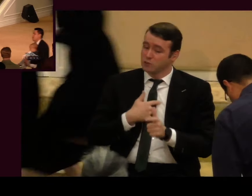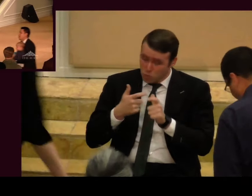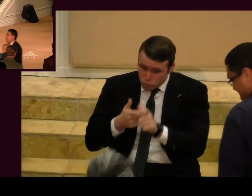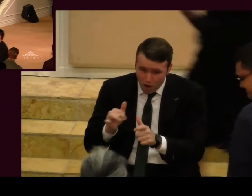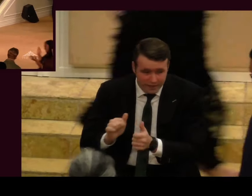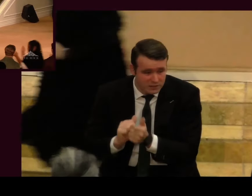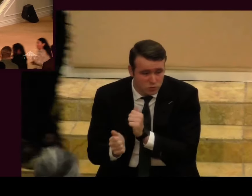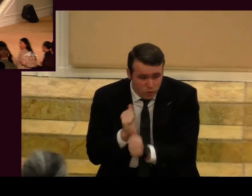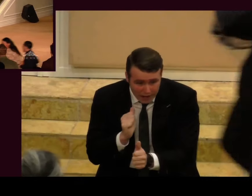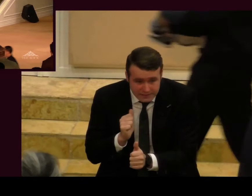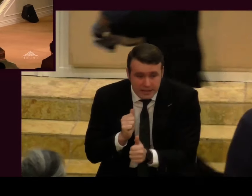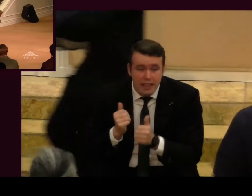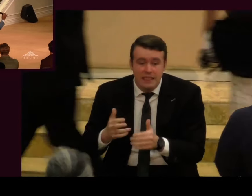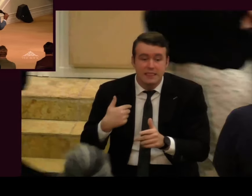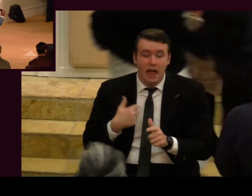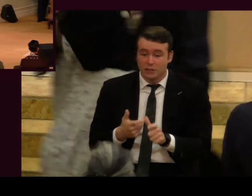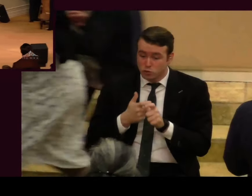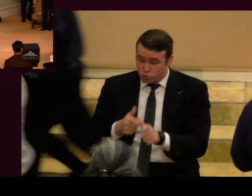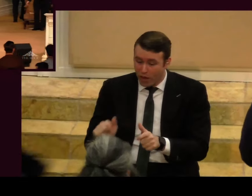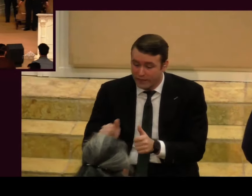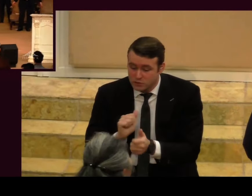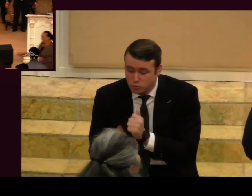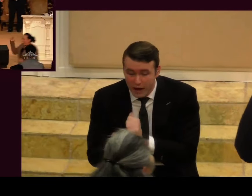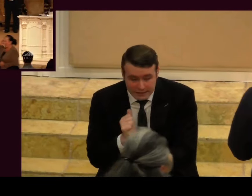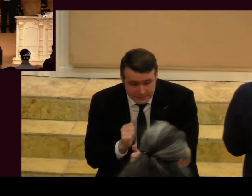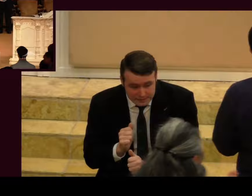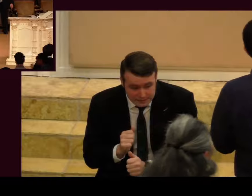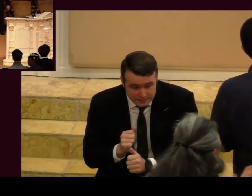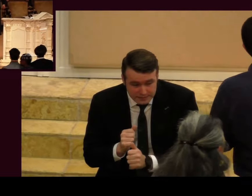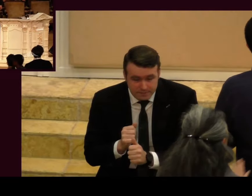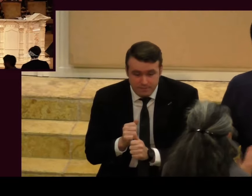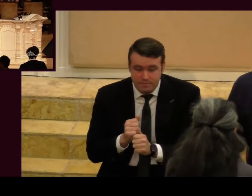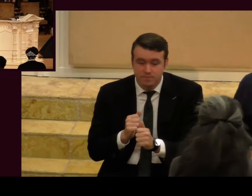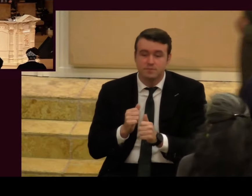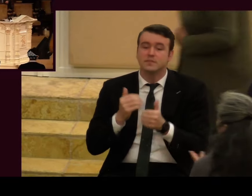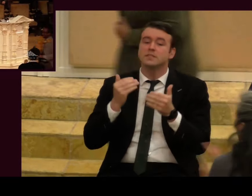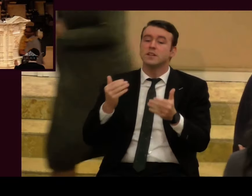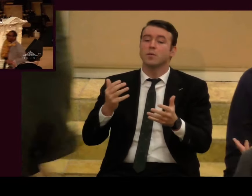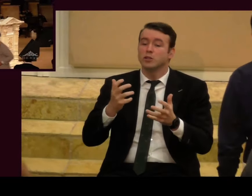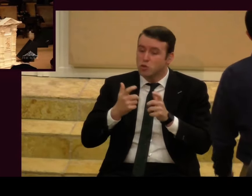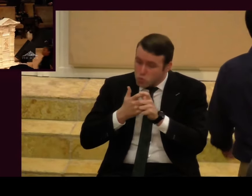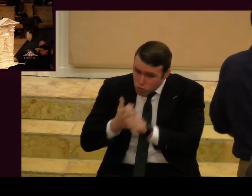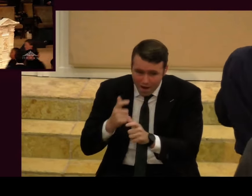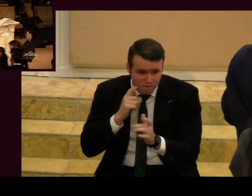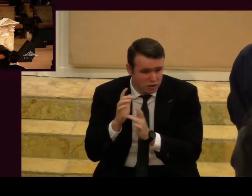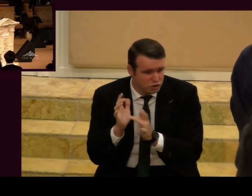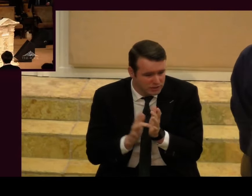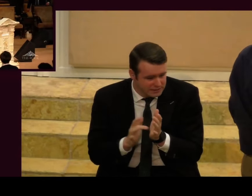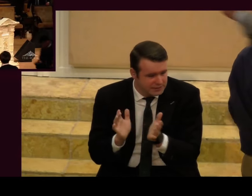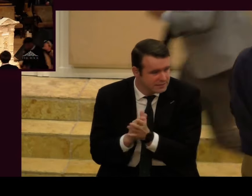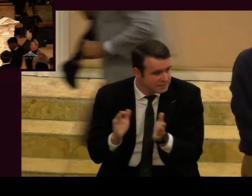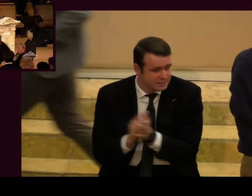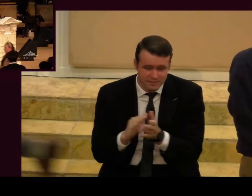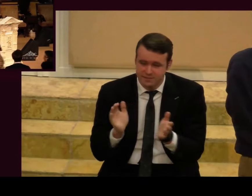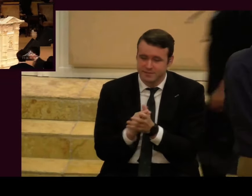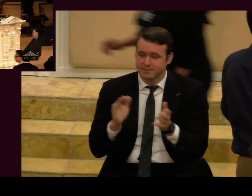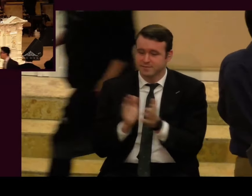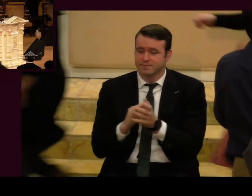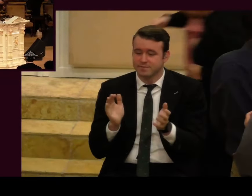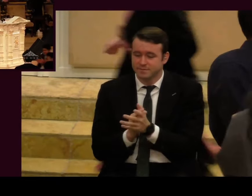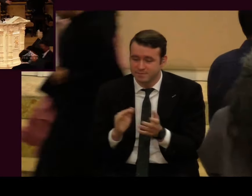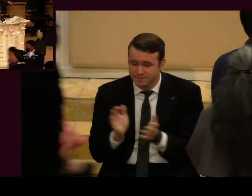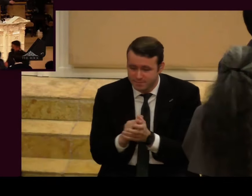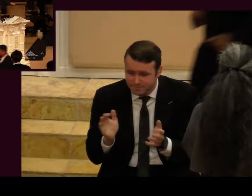Let us run this race. Let us run this race. Somebody run for Jesus.